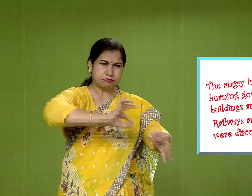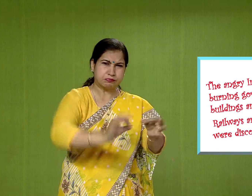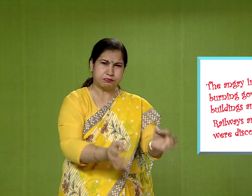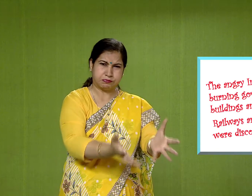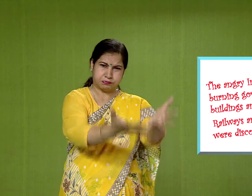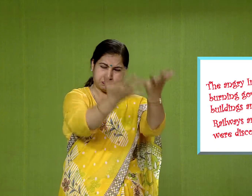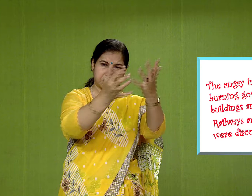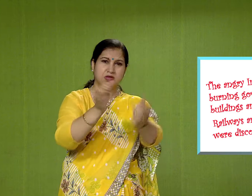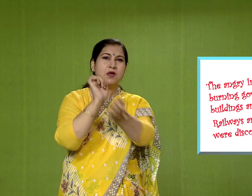police stations.